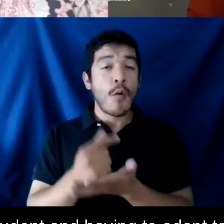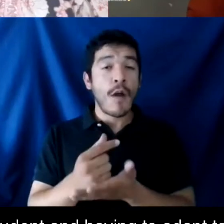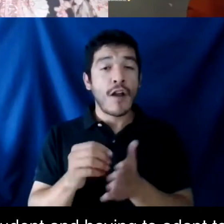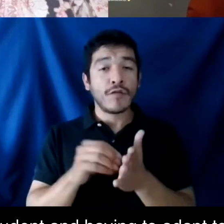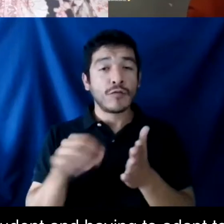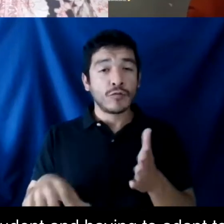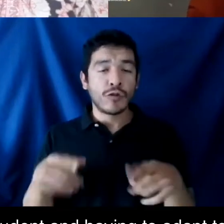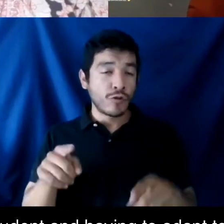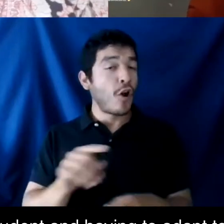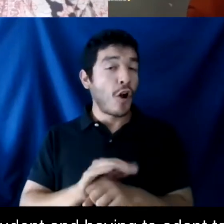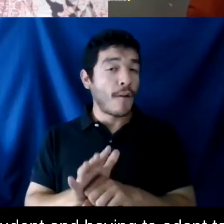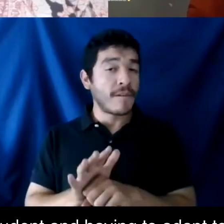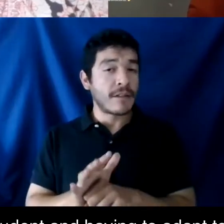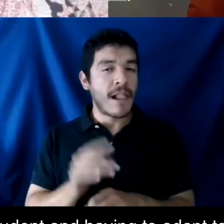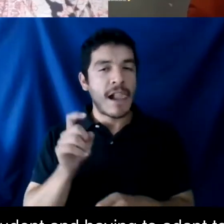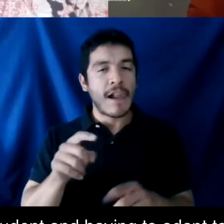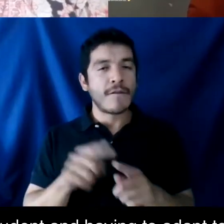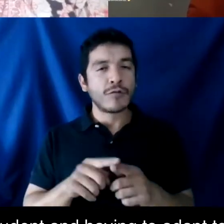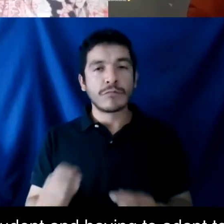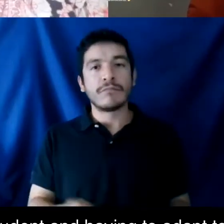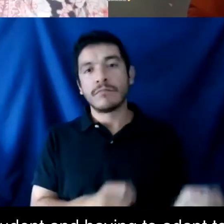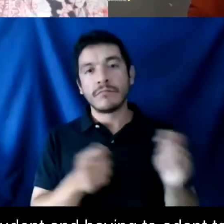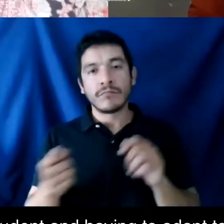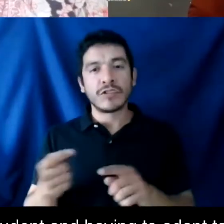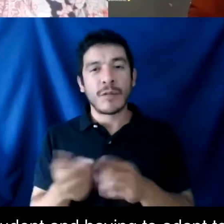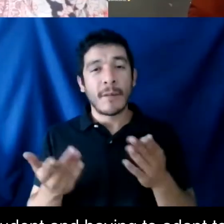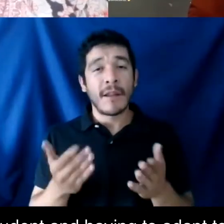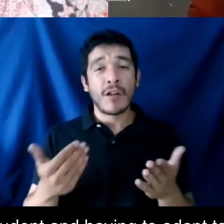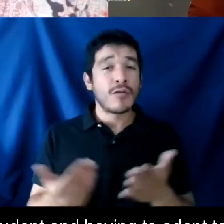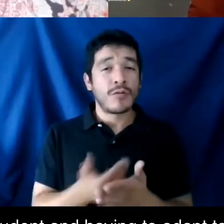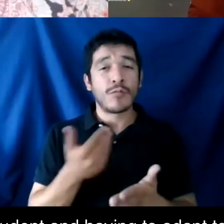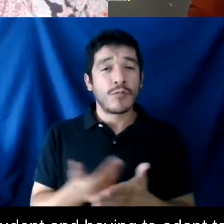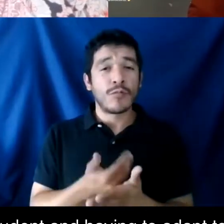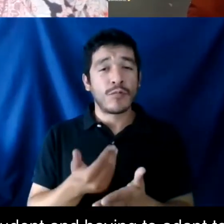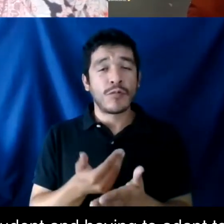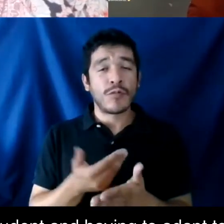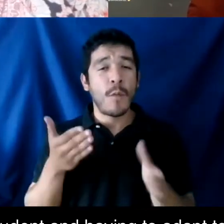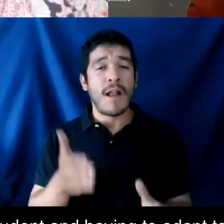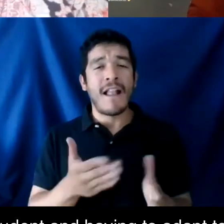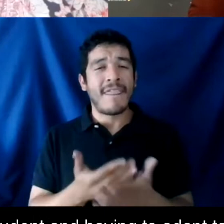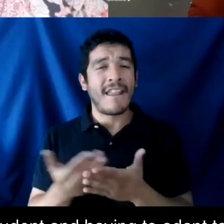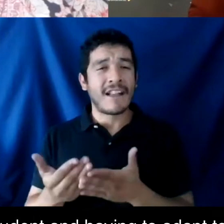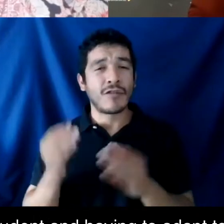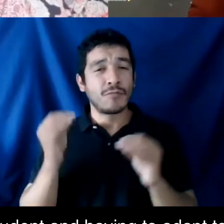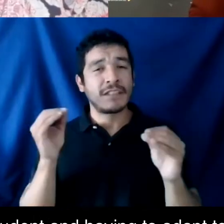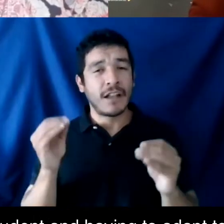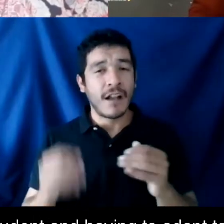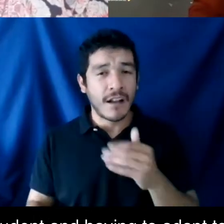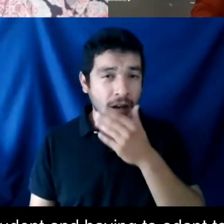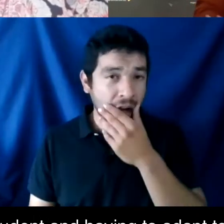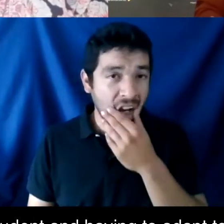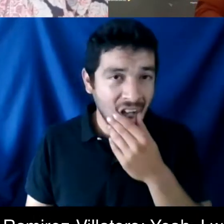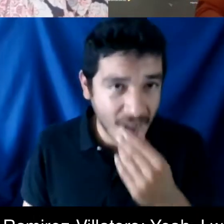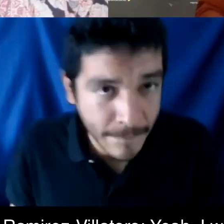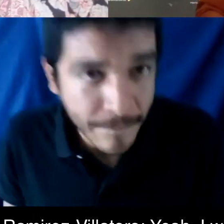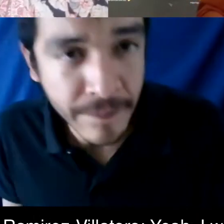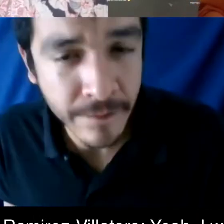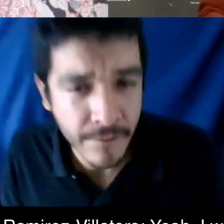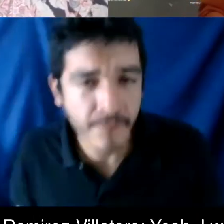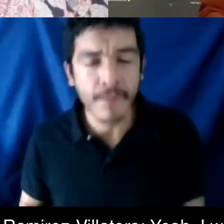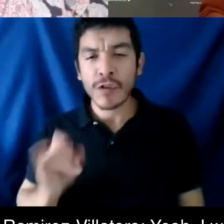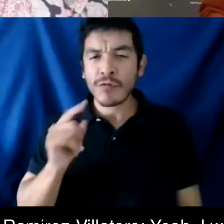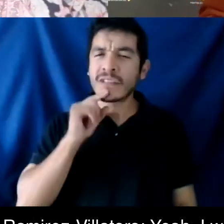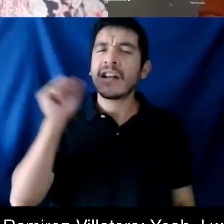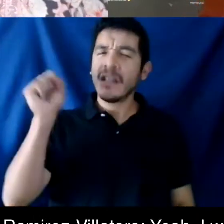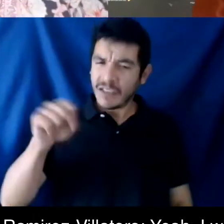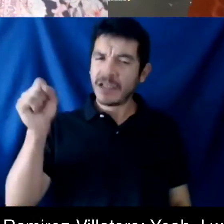and having to adapt to maybe the new way things are being taught. Yeah, I